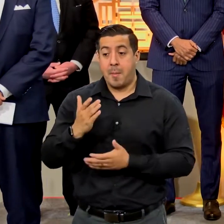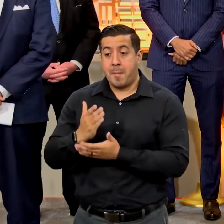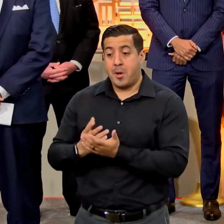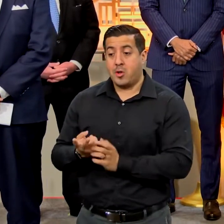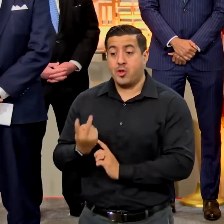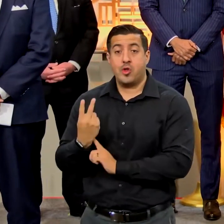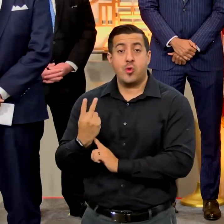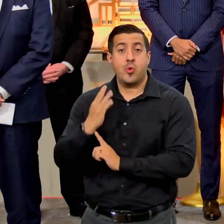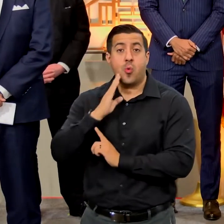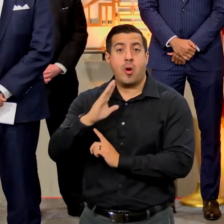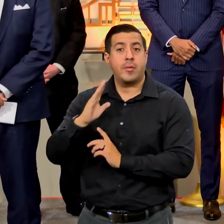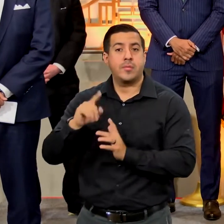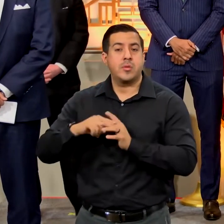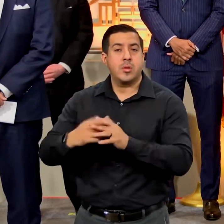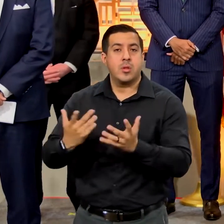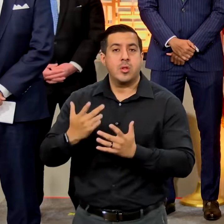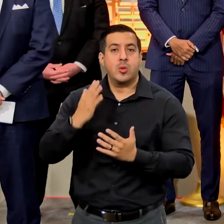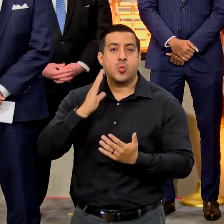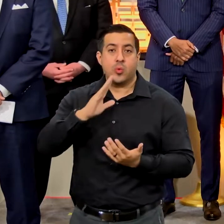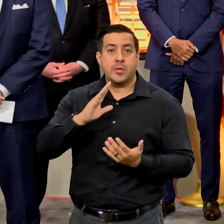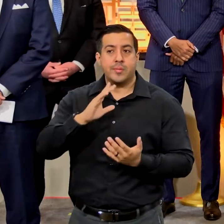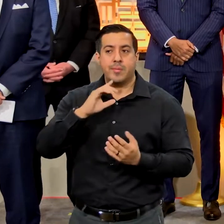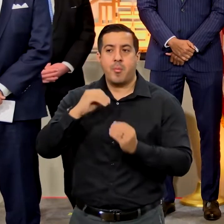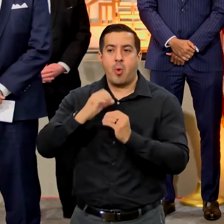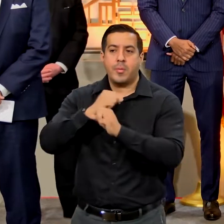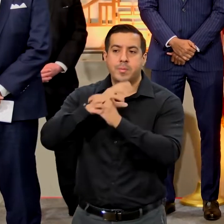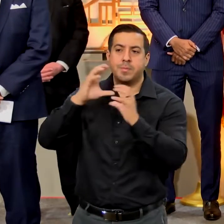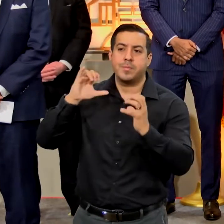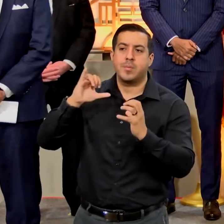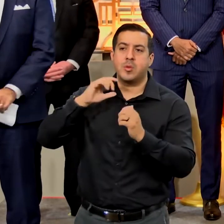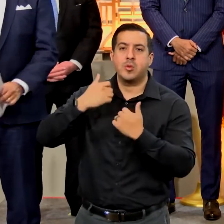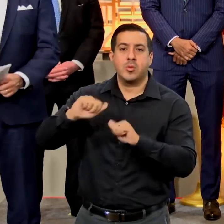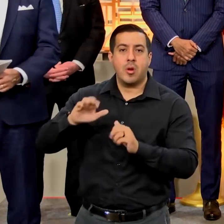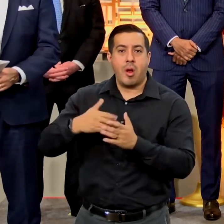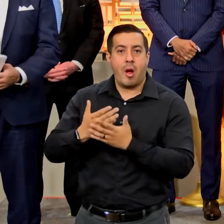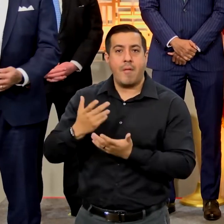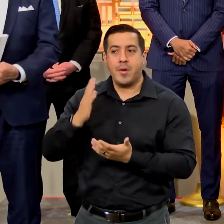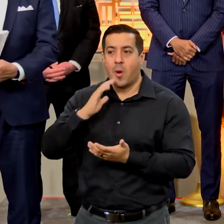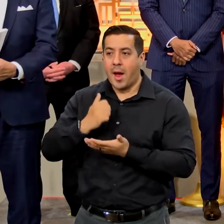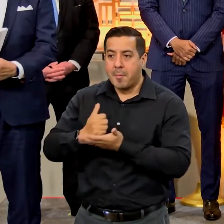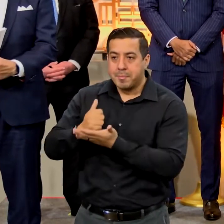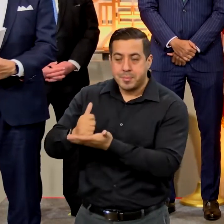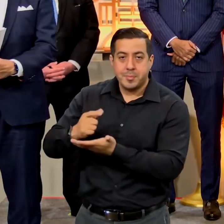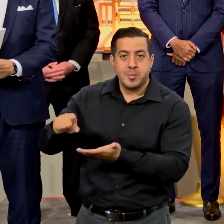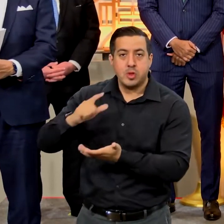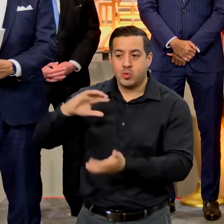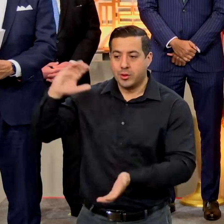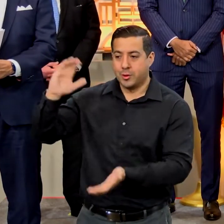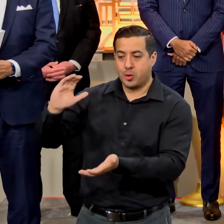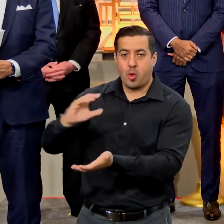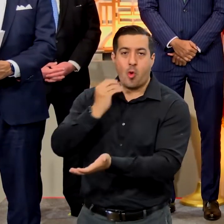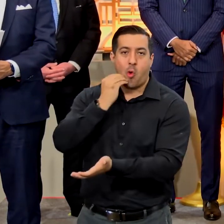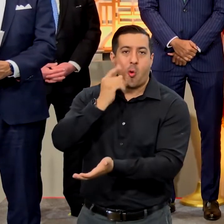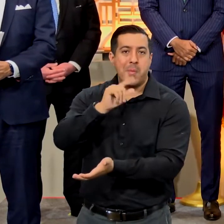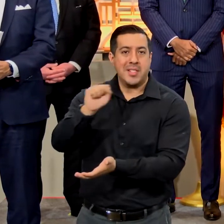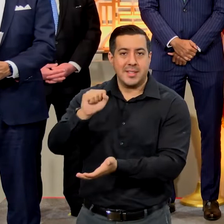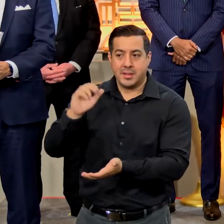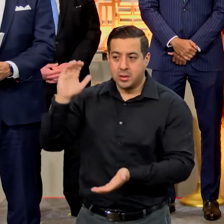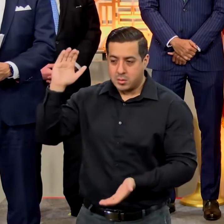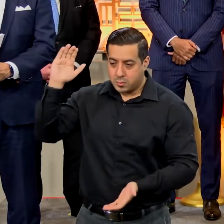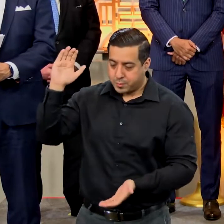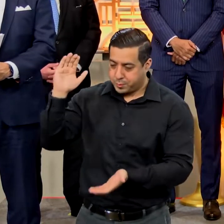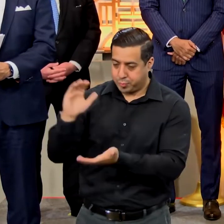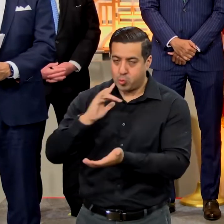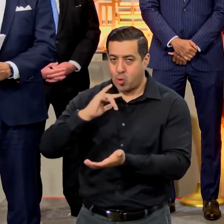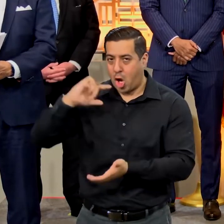will enable us to continue to holistically decommission encampments and reduce street homelessness to the lowest